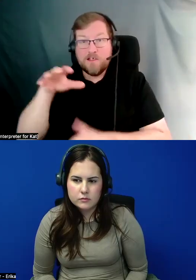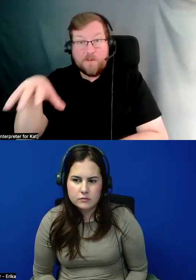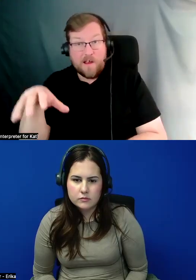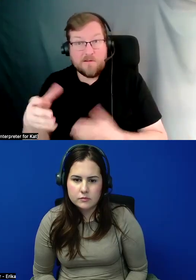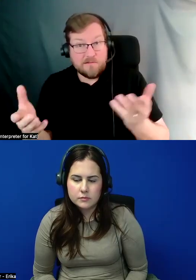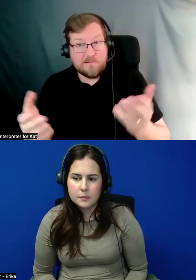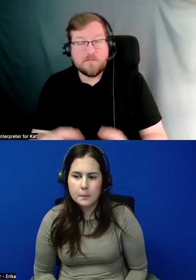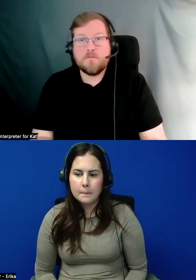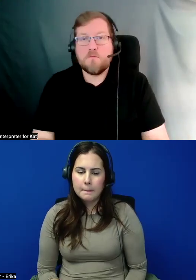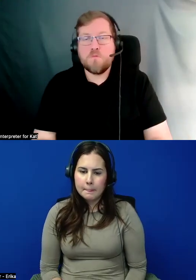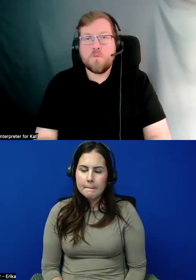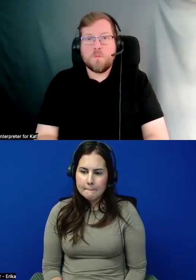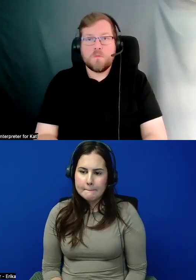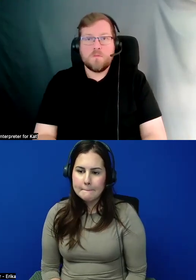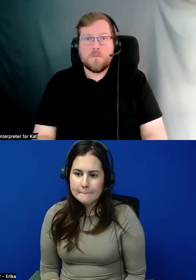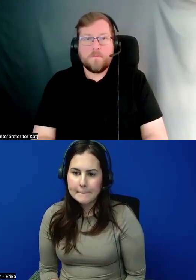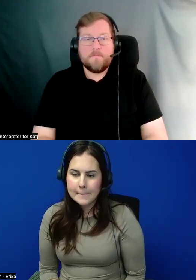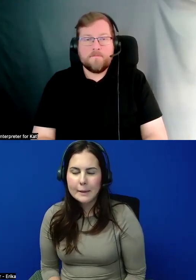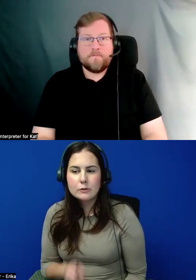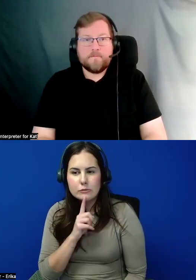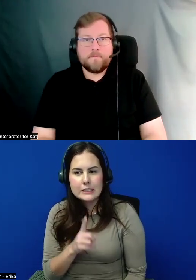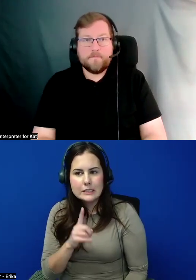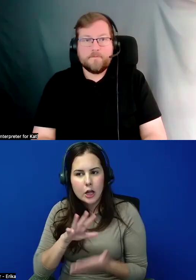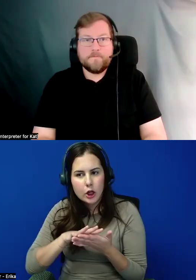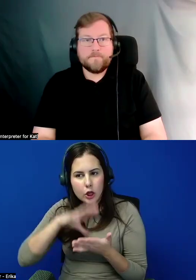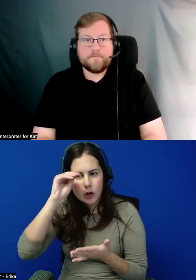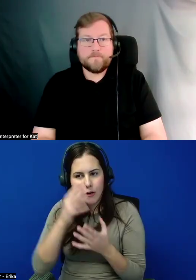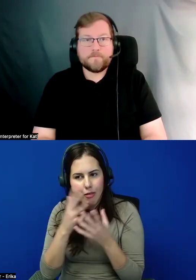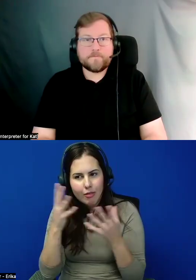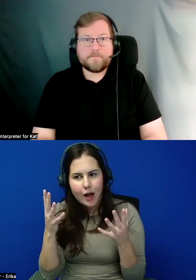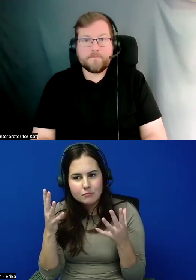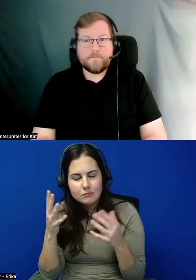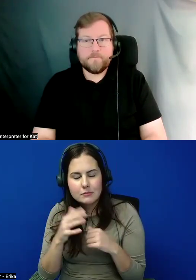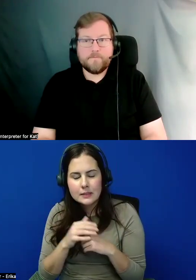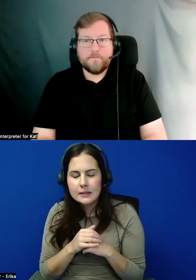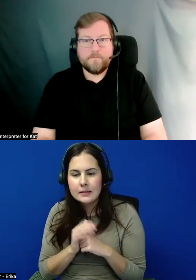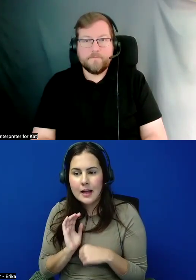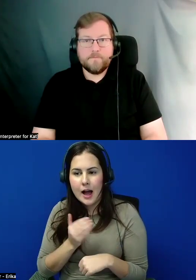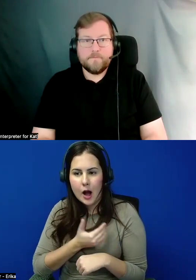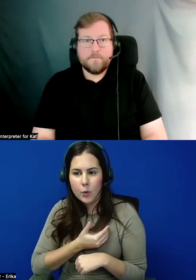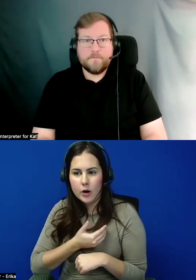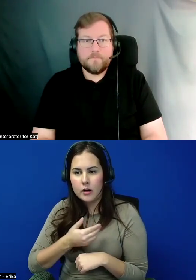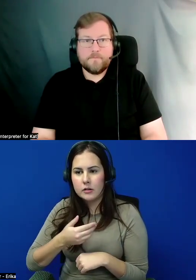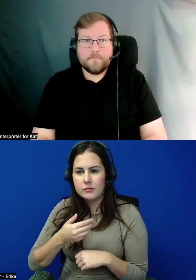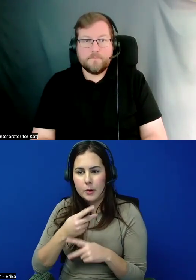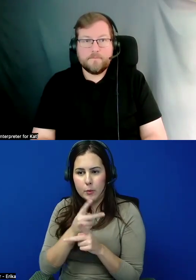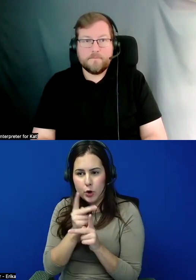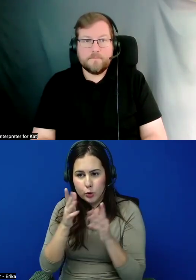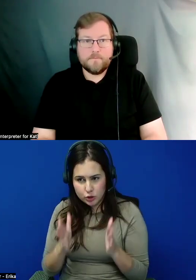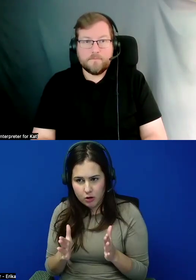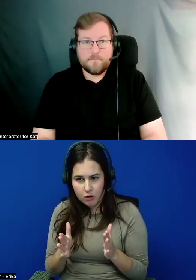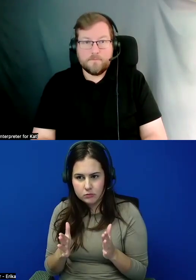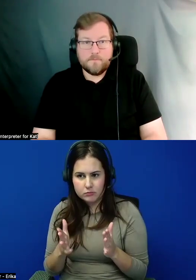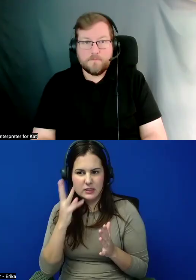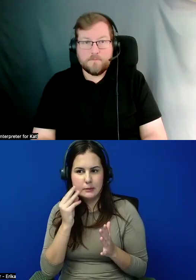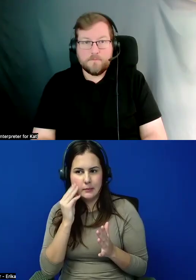Yeah, I mean, so it was very much a learning experience. Like we are our Peruvian producer, Maida, had been there before and worked